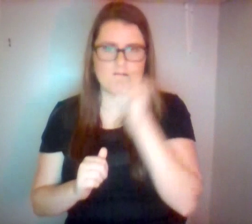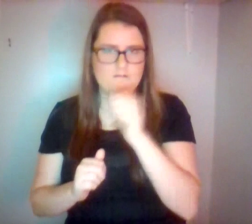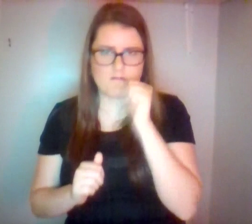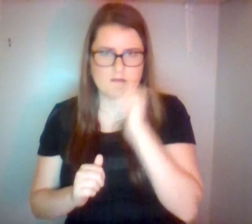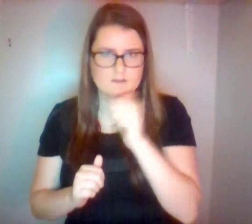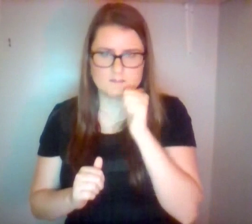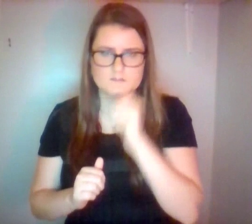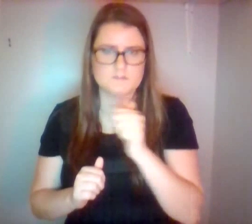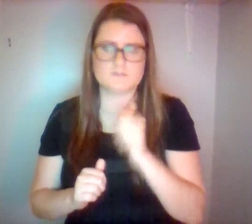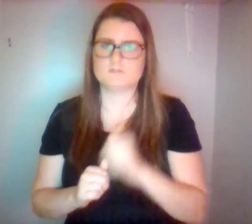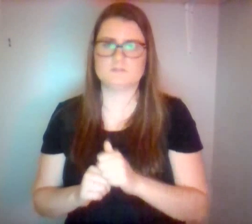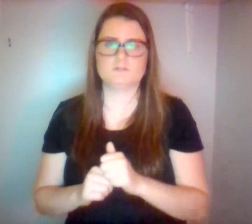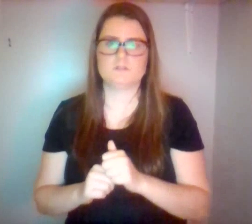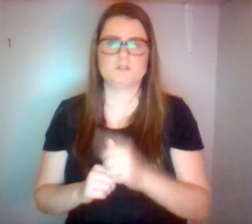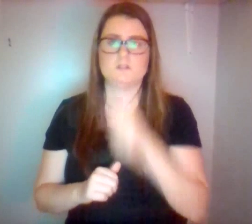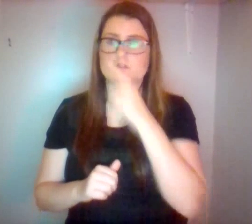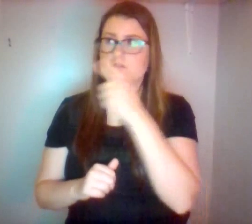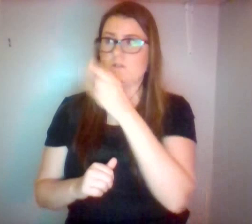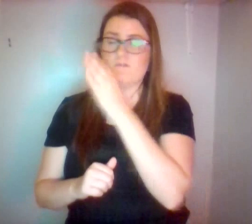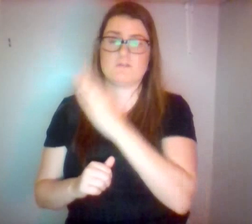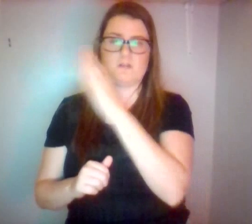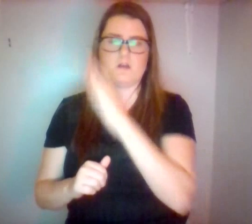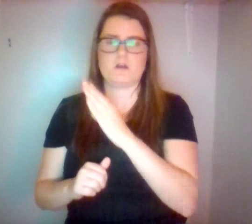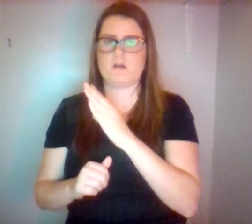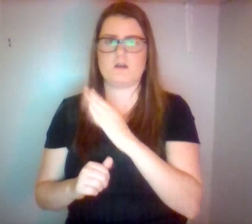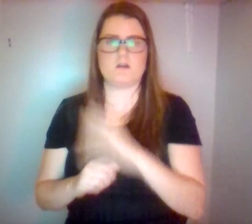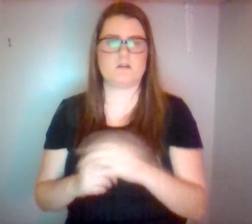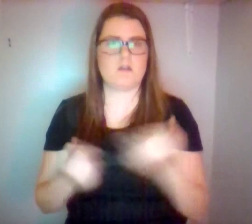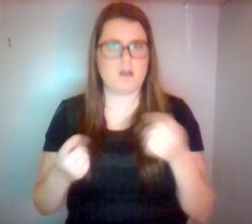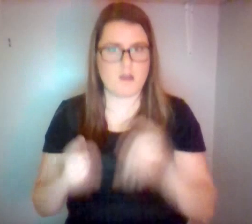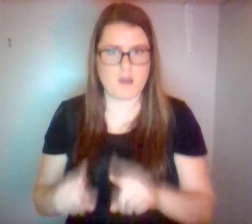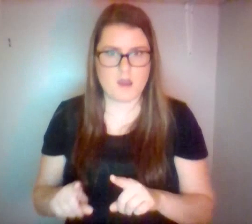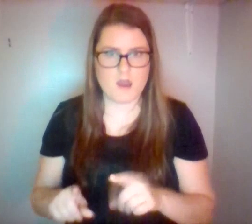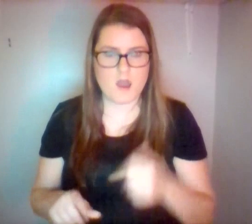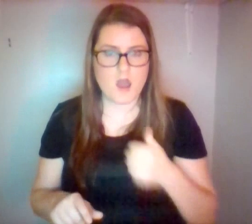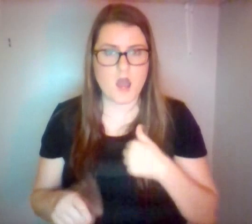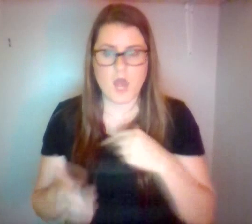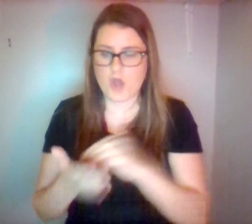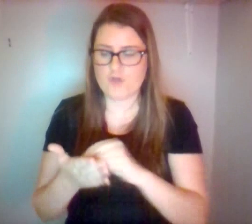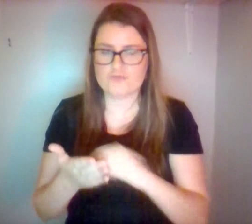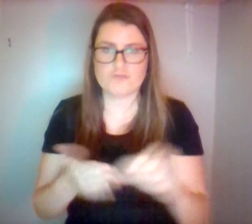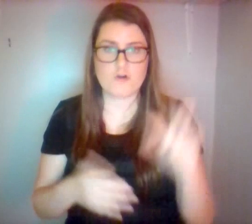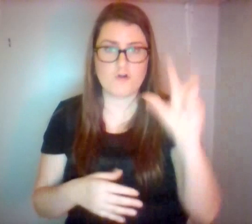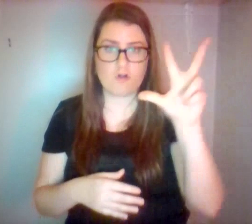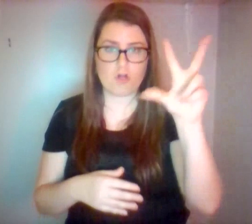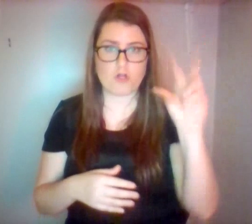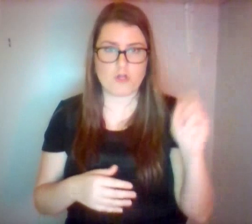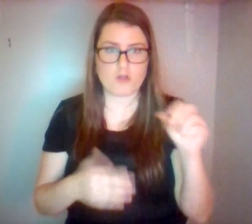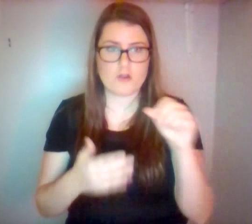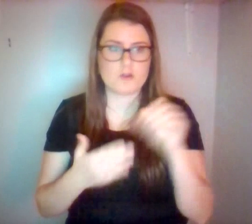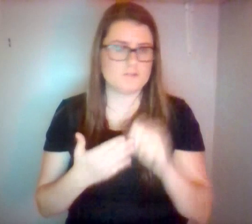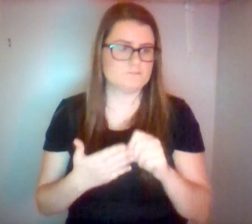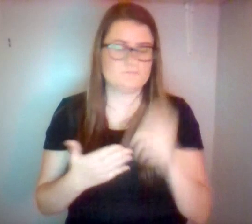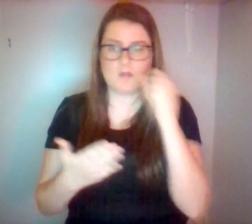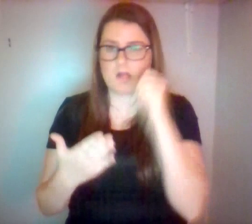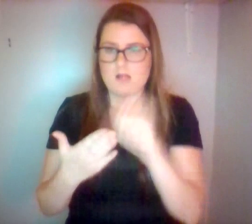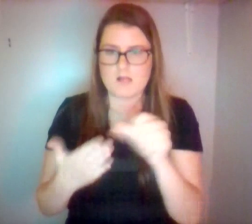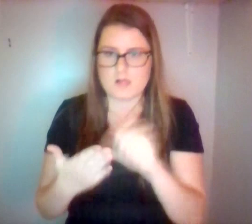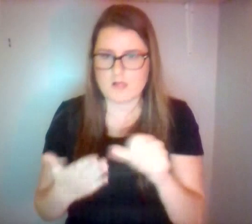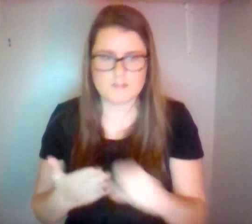a miracle. He brought I wrote 30 letters of inquiry to churches, denominations, and schools